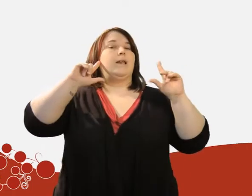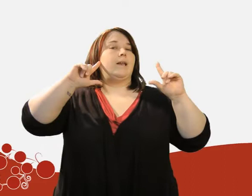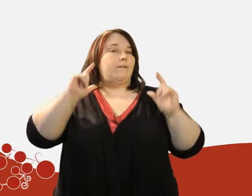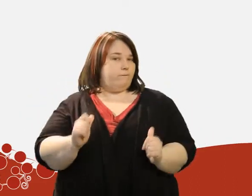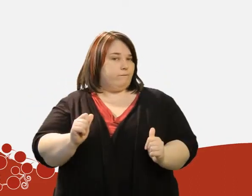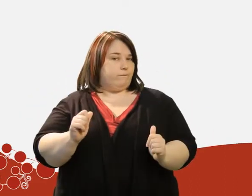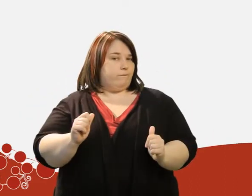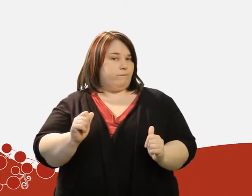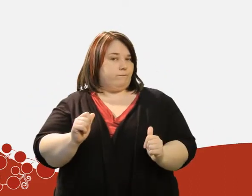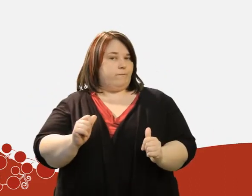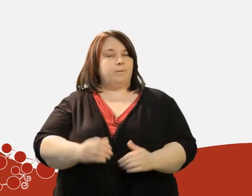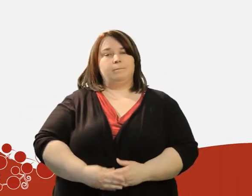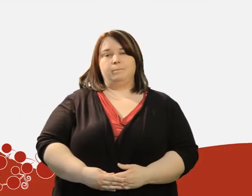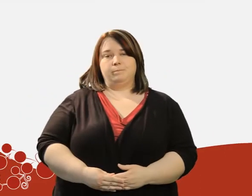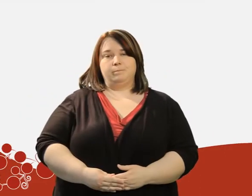is referred to as deafened.